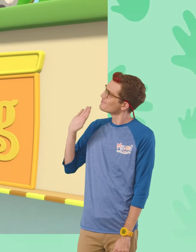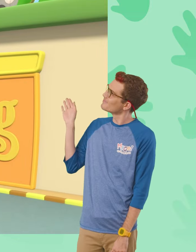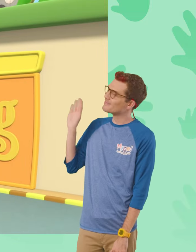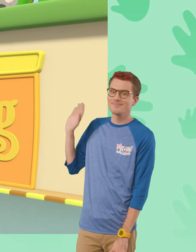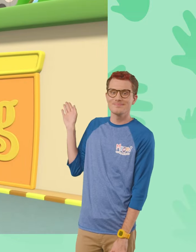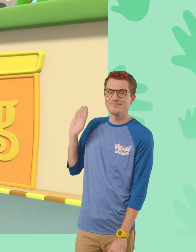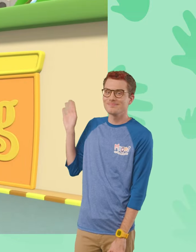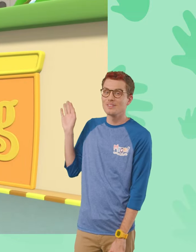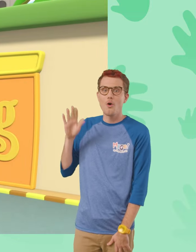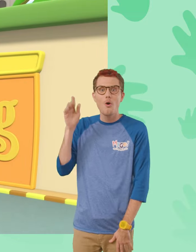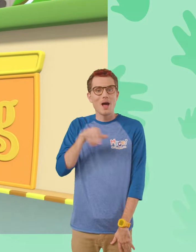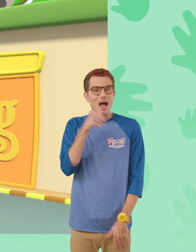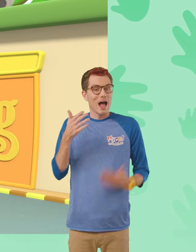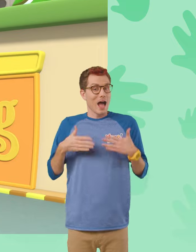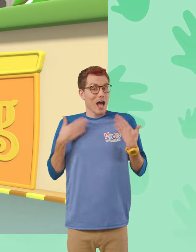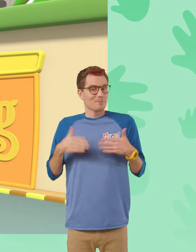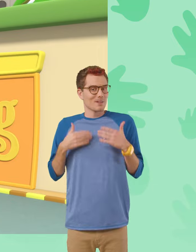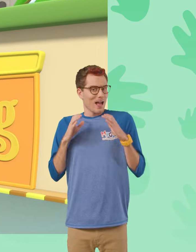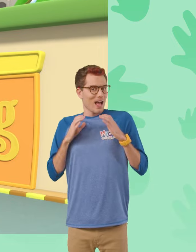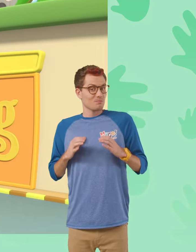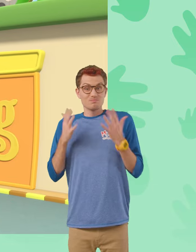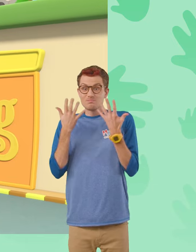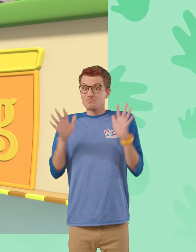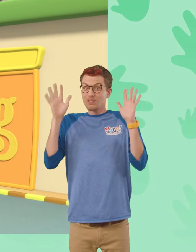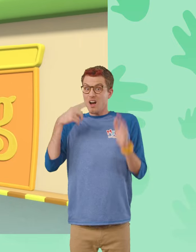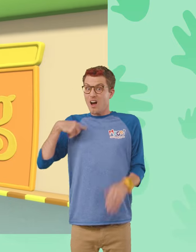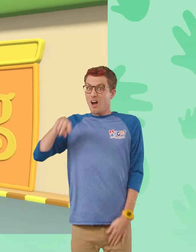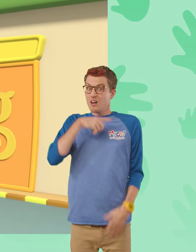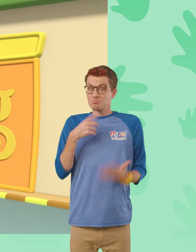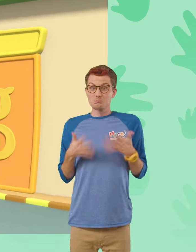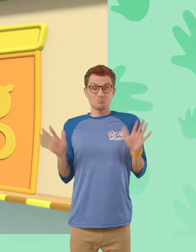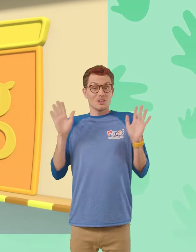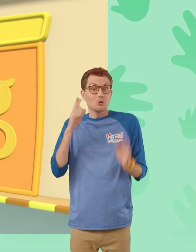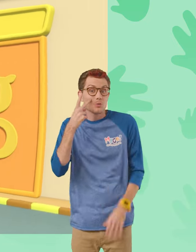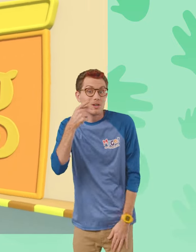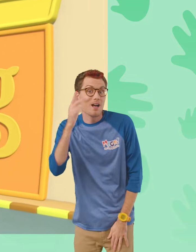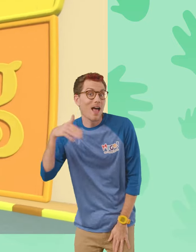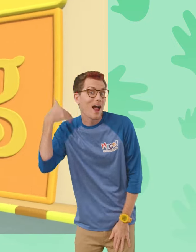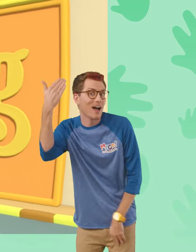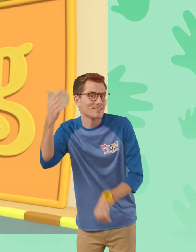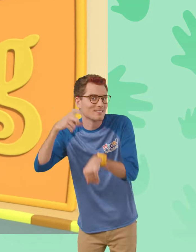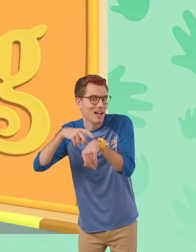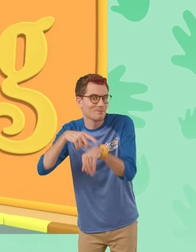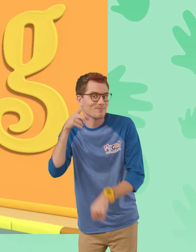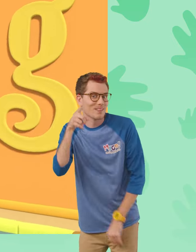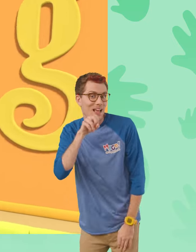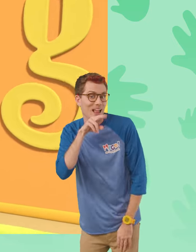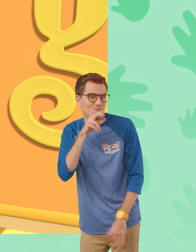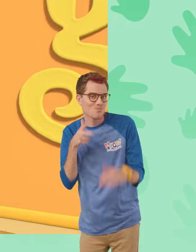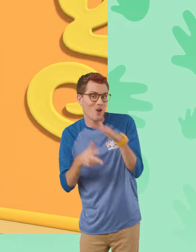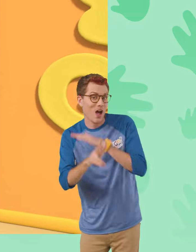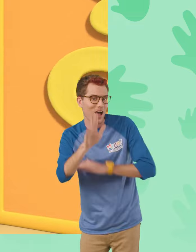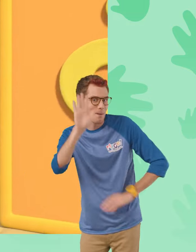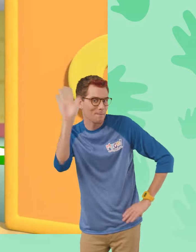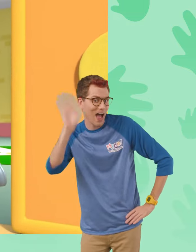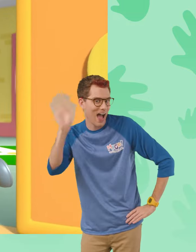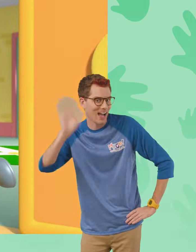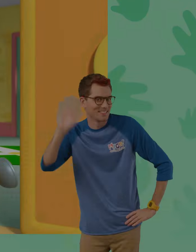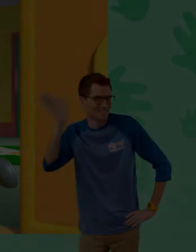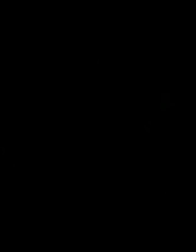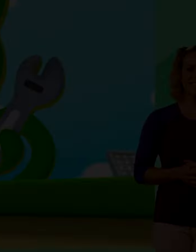Another happy customer. That's it from us. See you next time at Gecko's Garage.